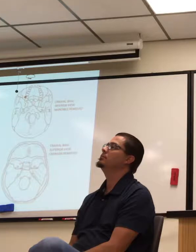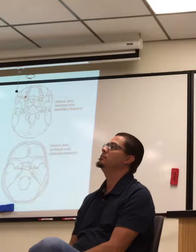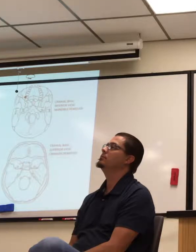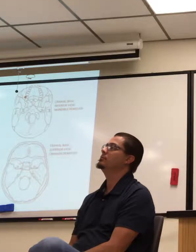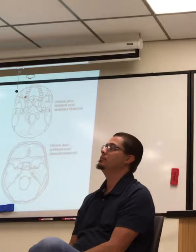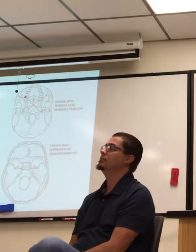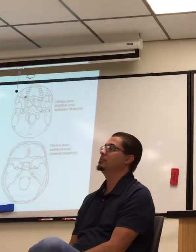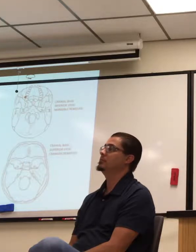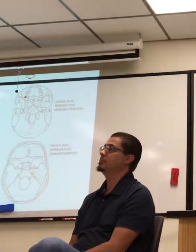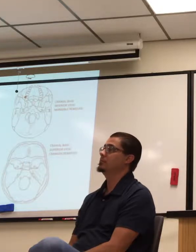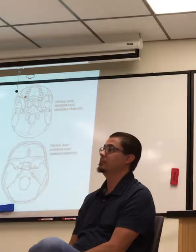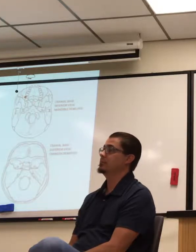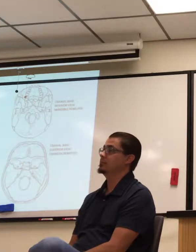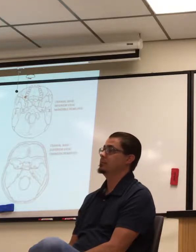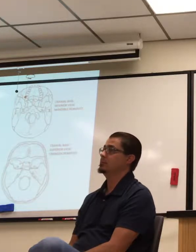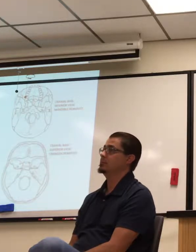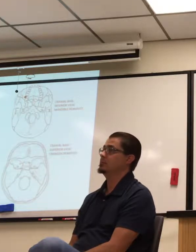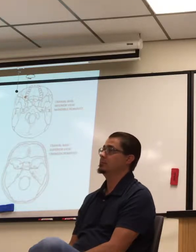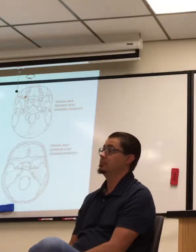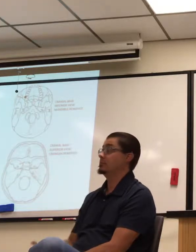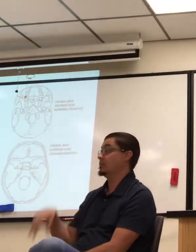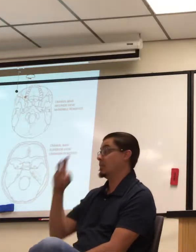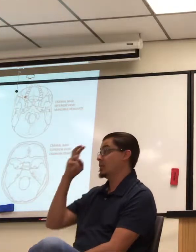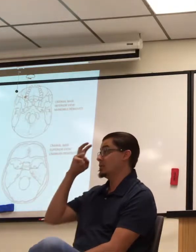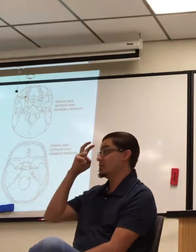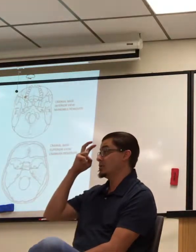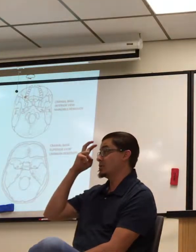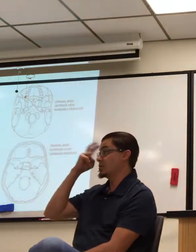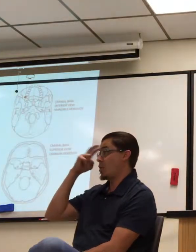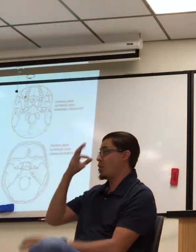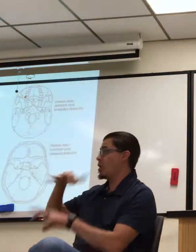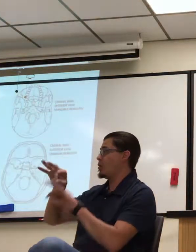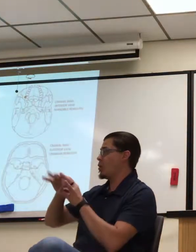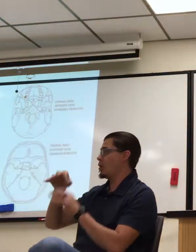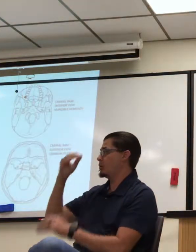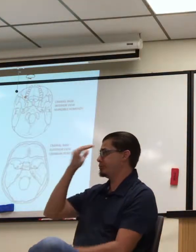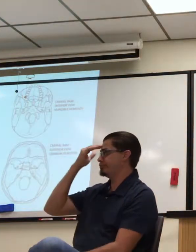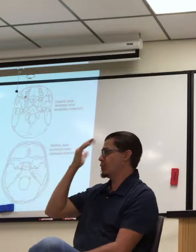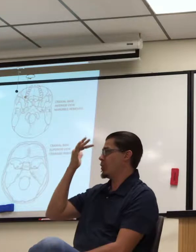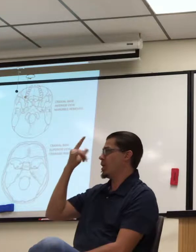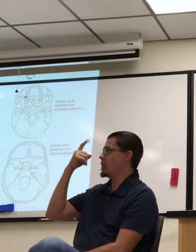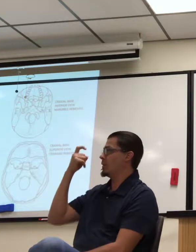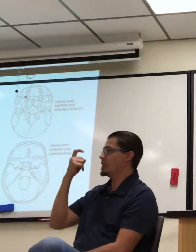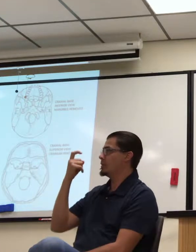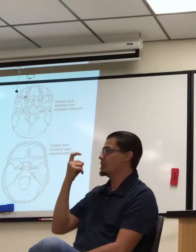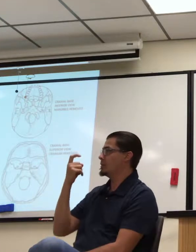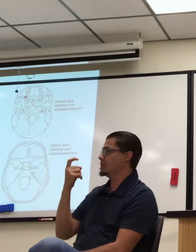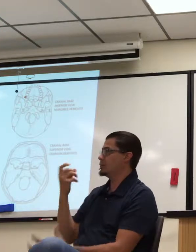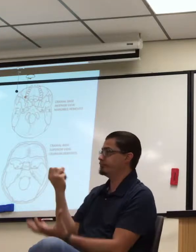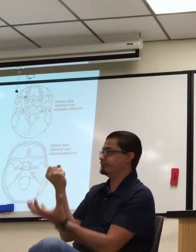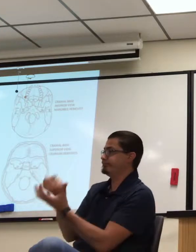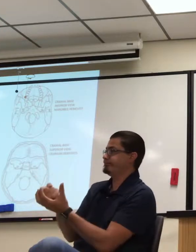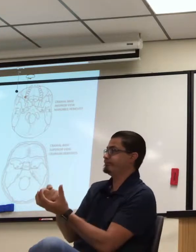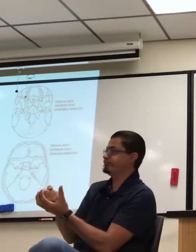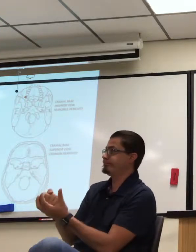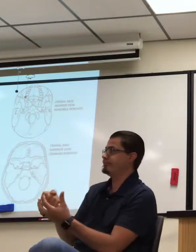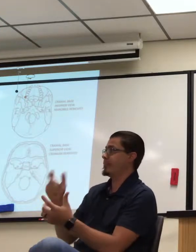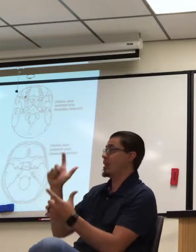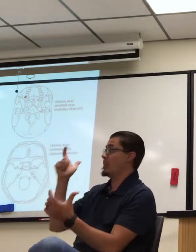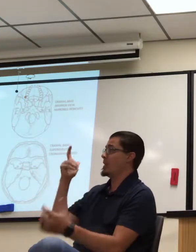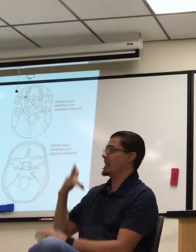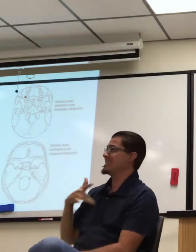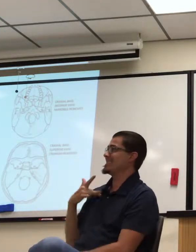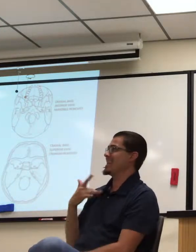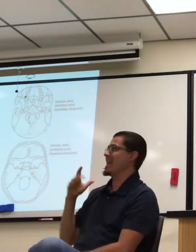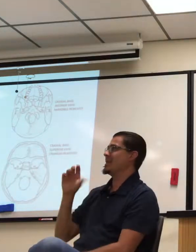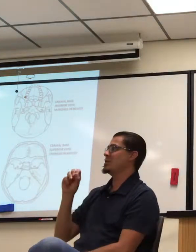The skull is important to study in addition to the bones because it houses the great sense organs.